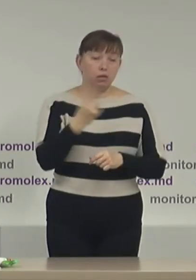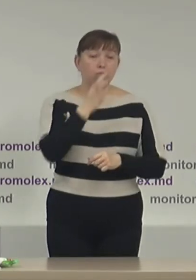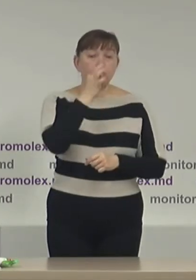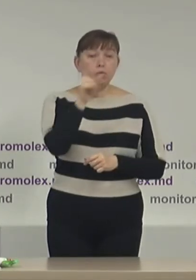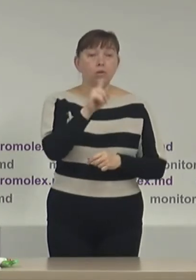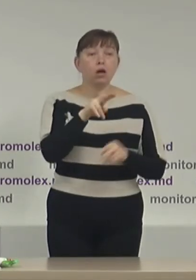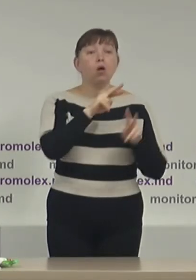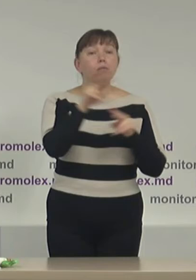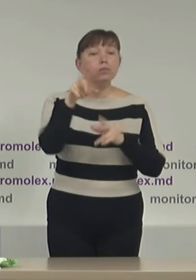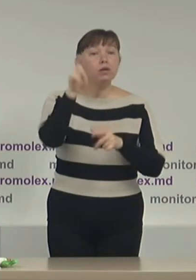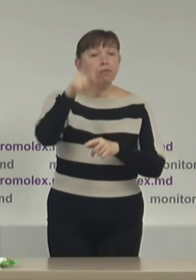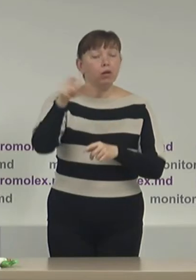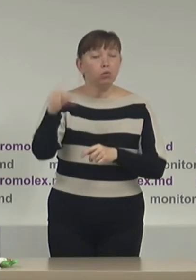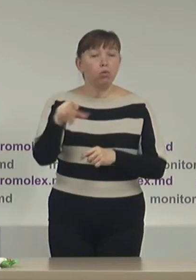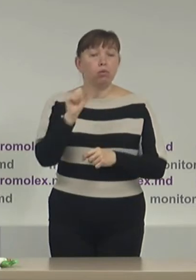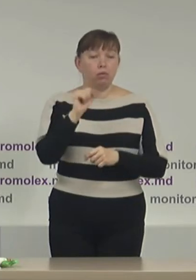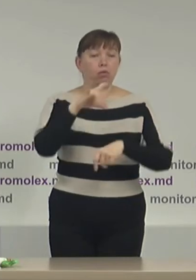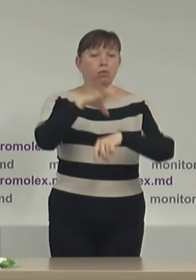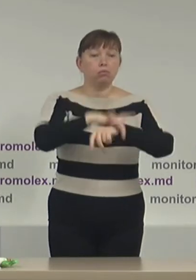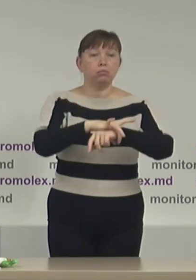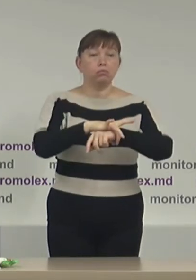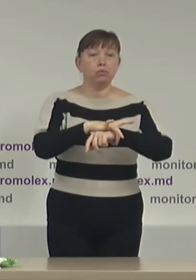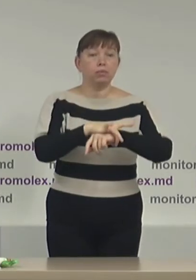to the observers,